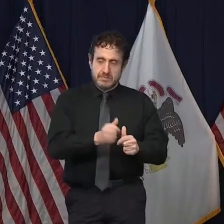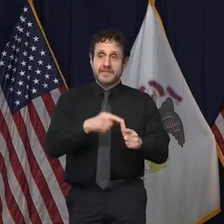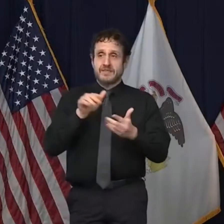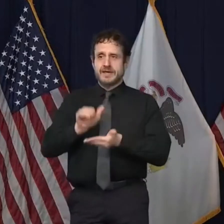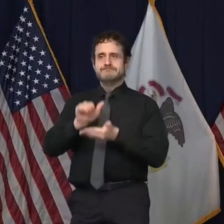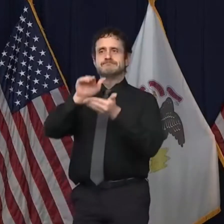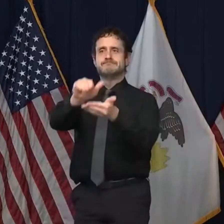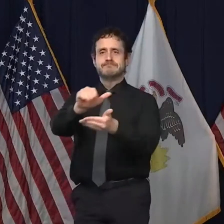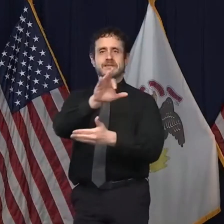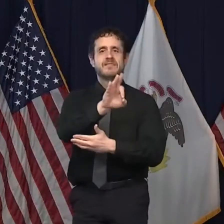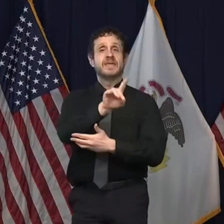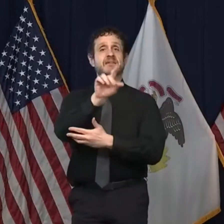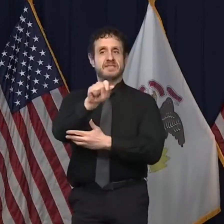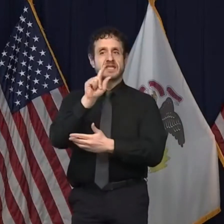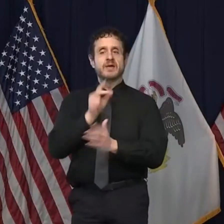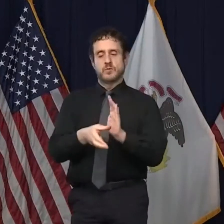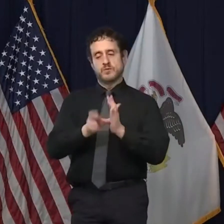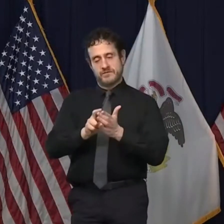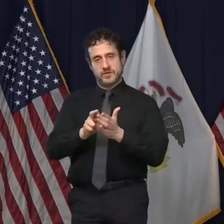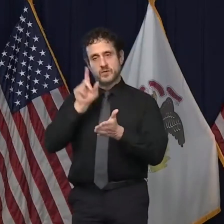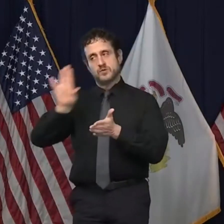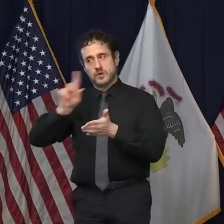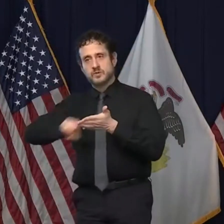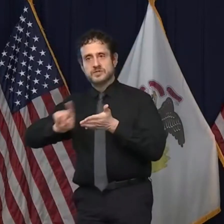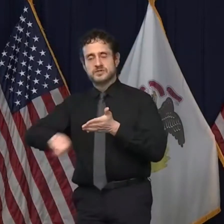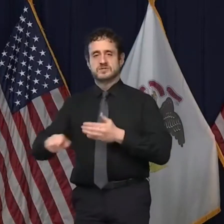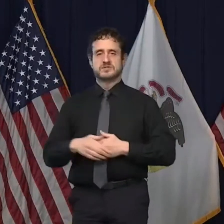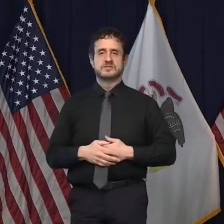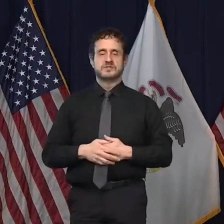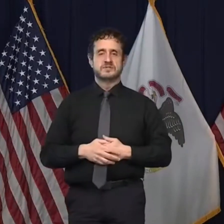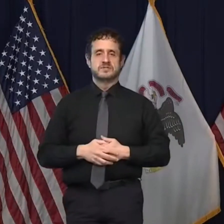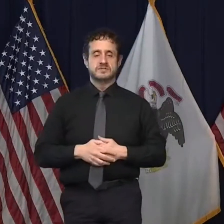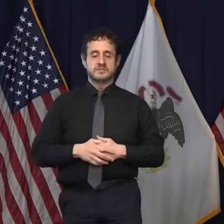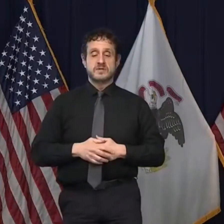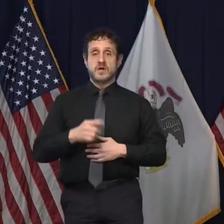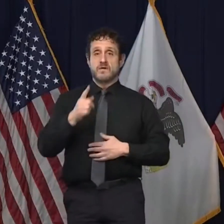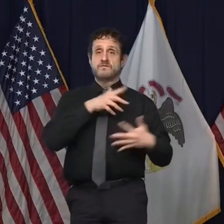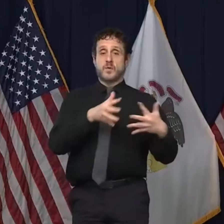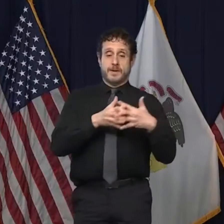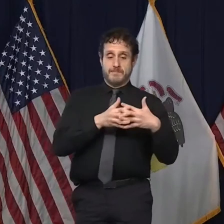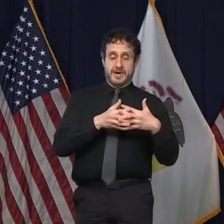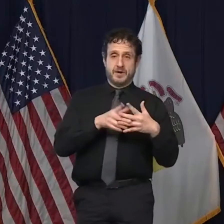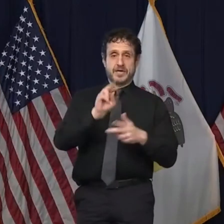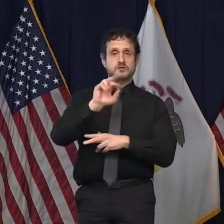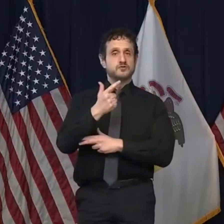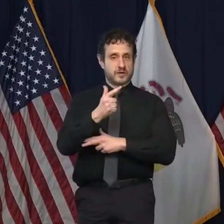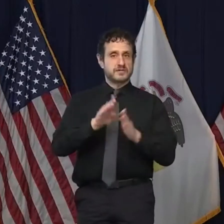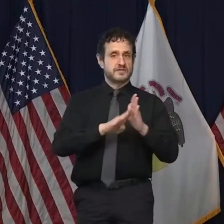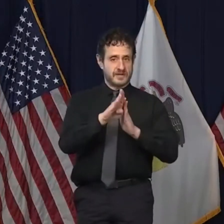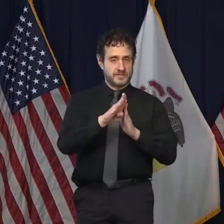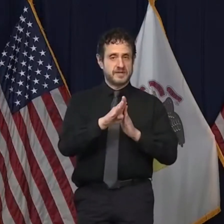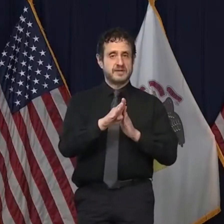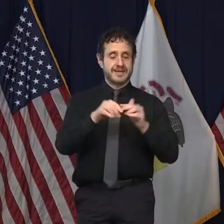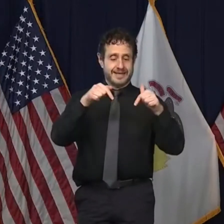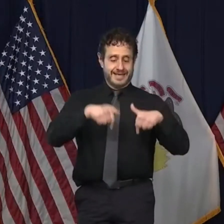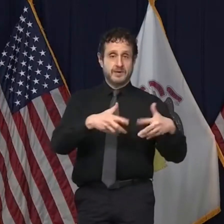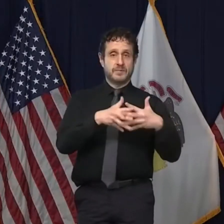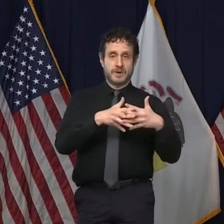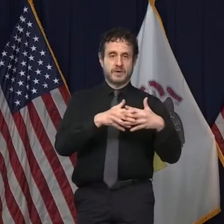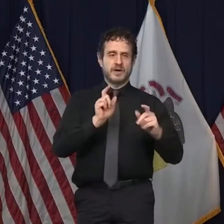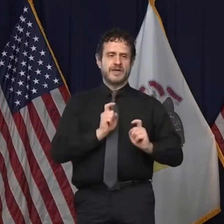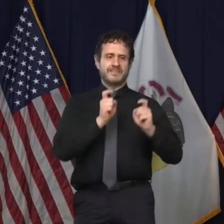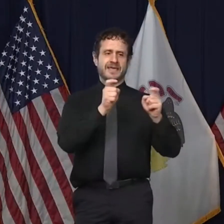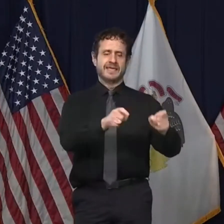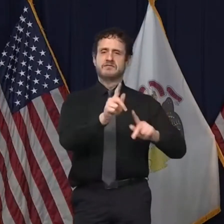review. When human trials begin for U.S. drug development, everything is reviewed